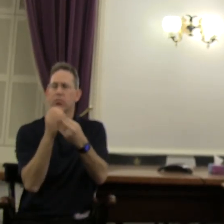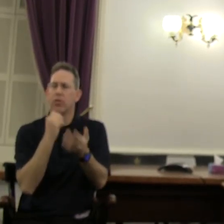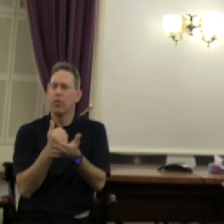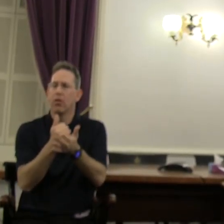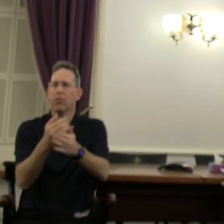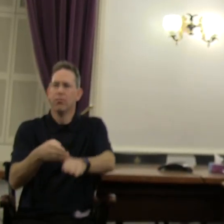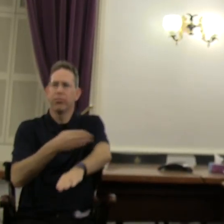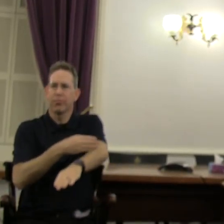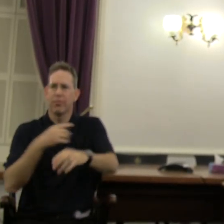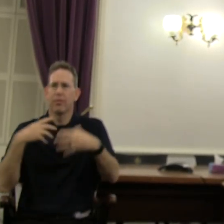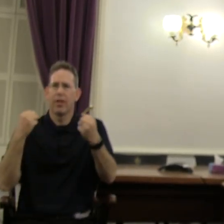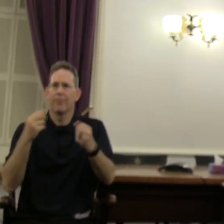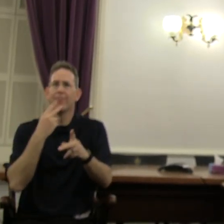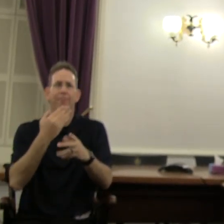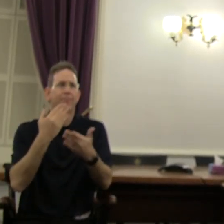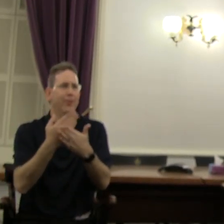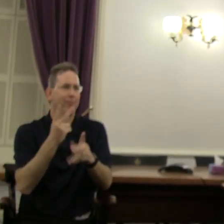Medicaid. So stay tuned.